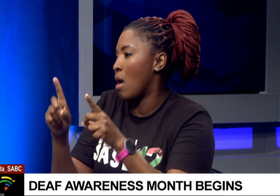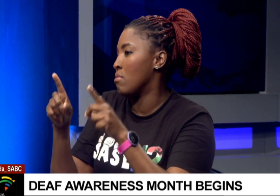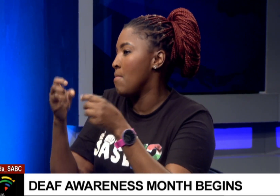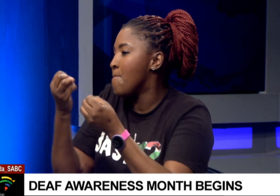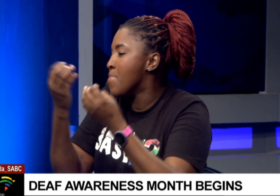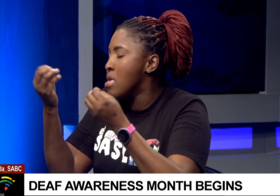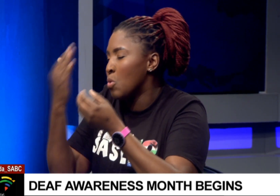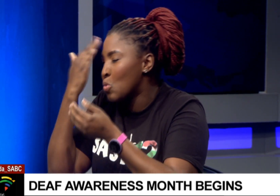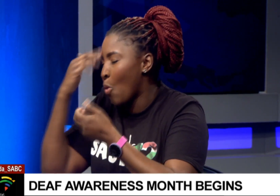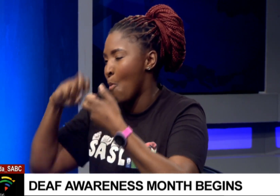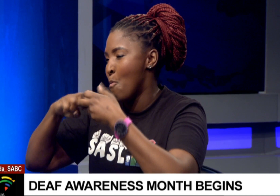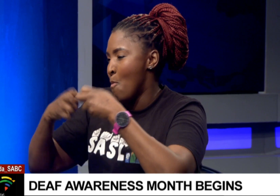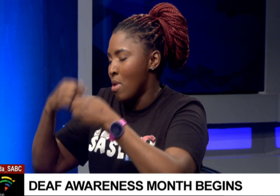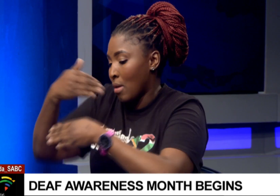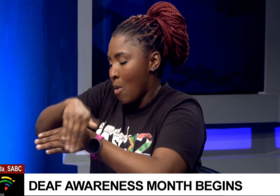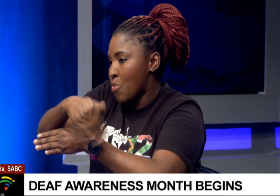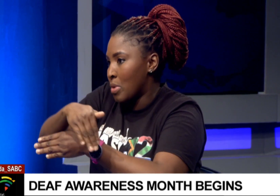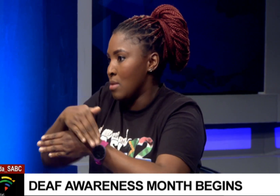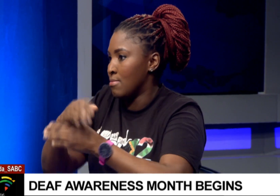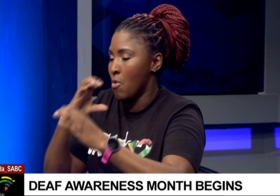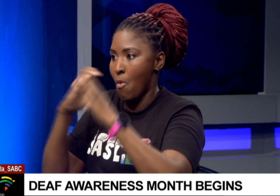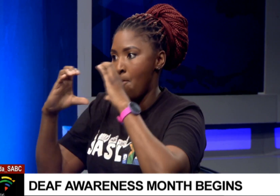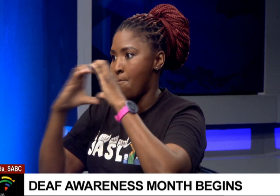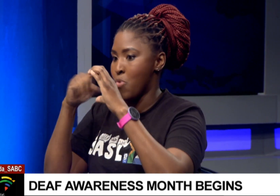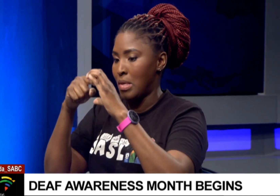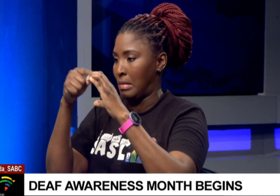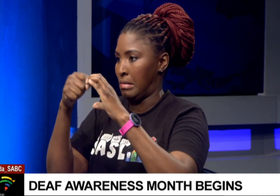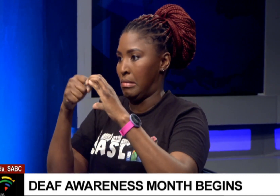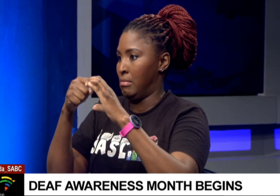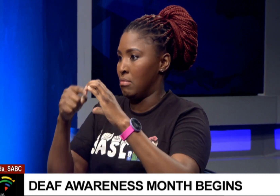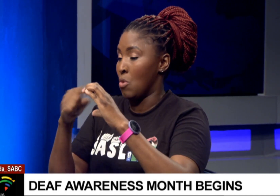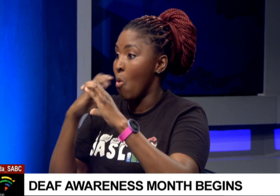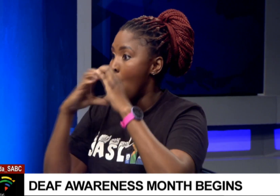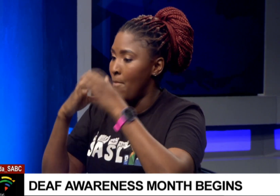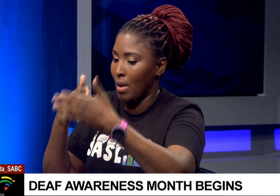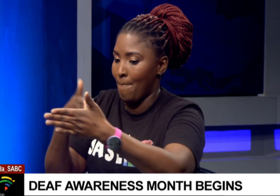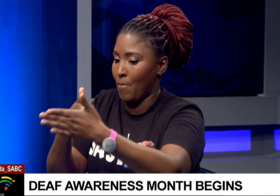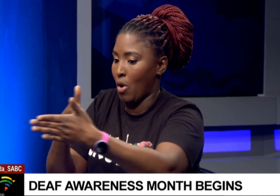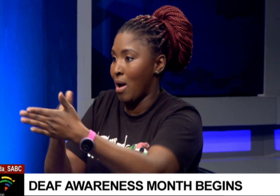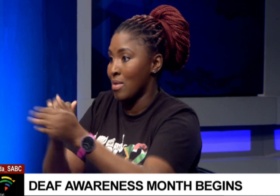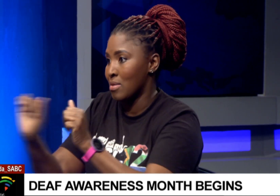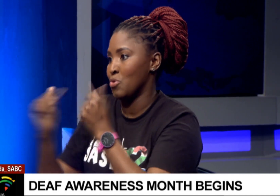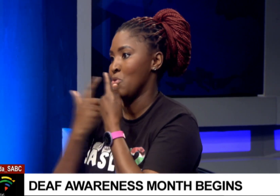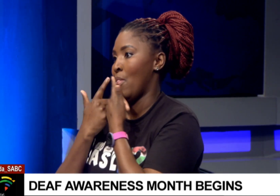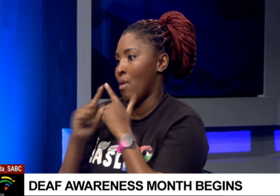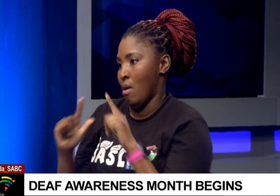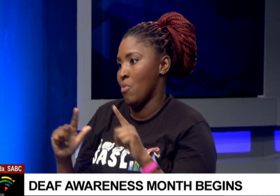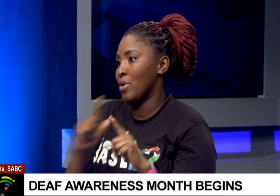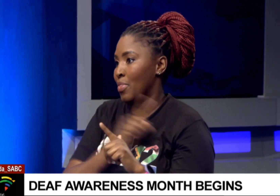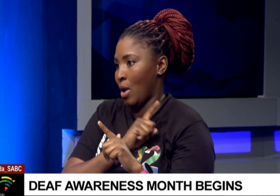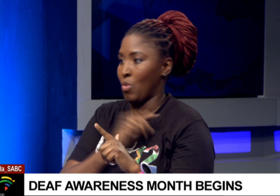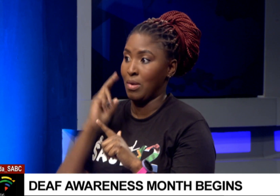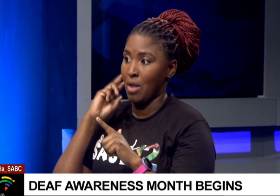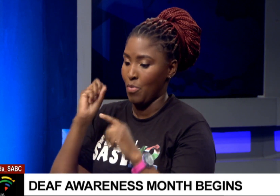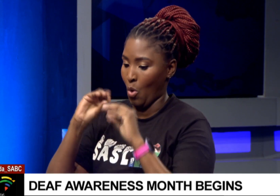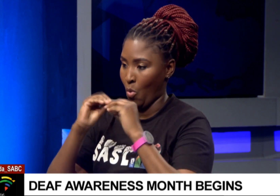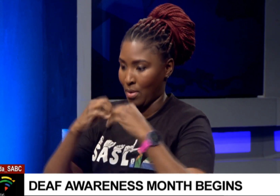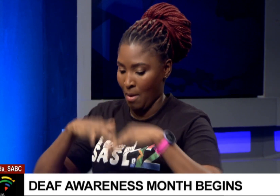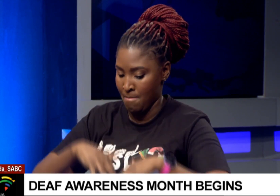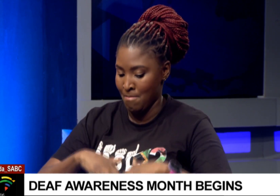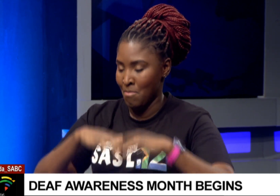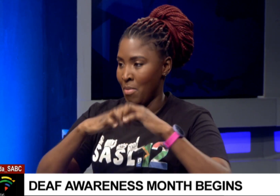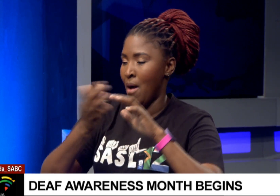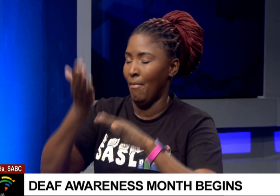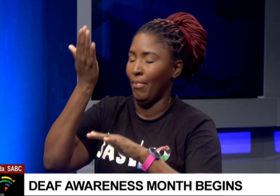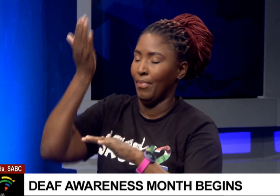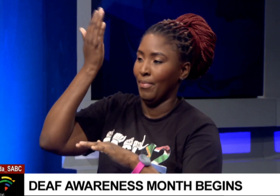so it's not just only when it comes to the going to community, but then we also